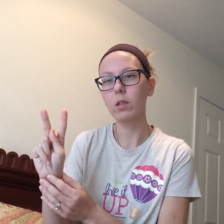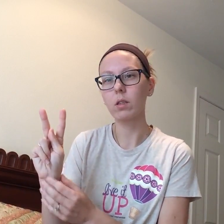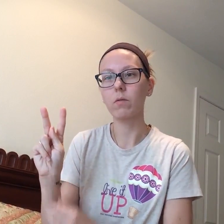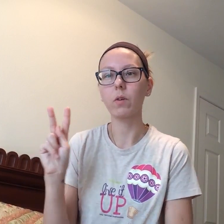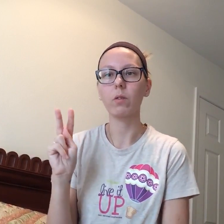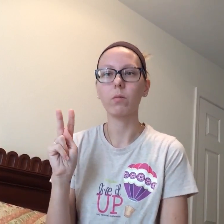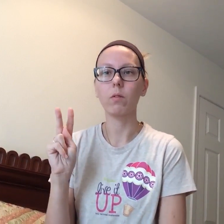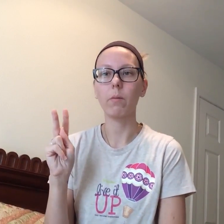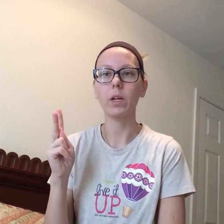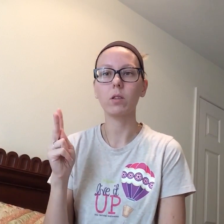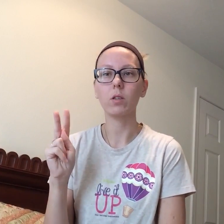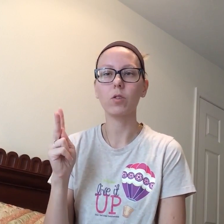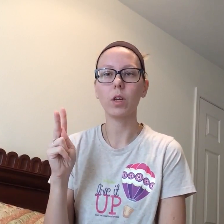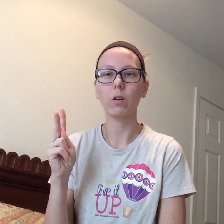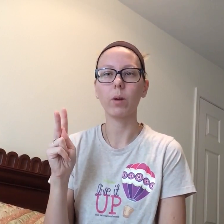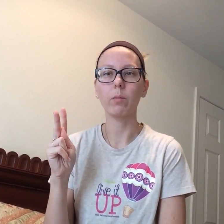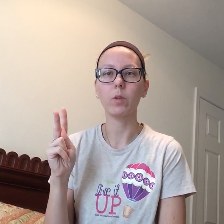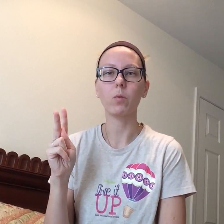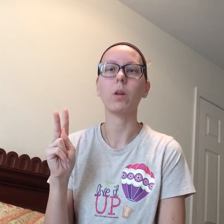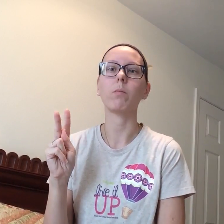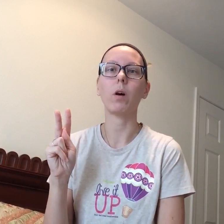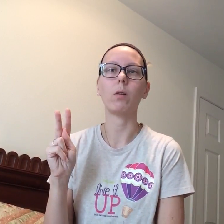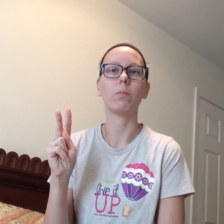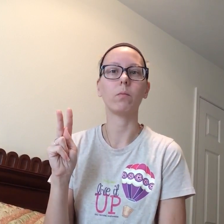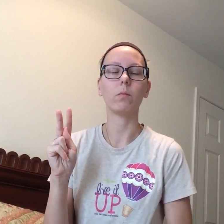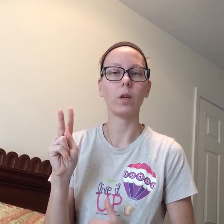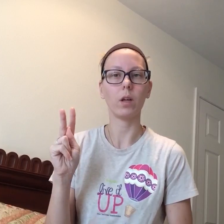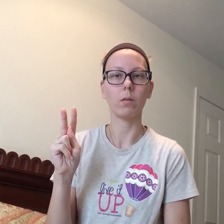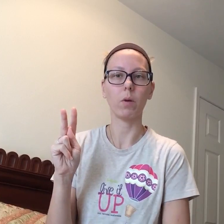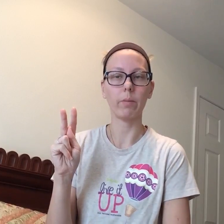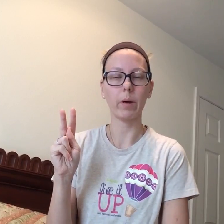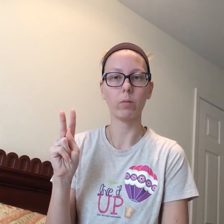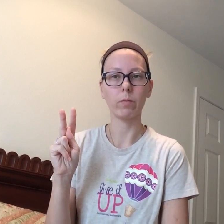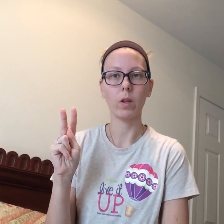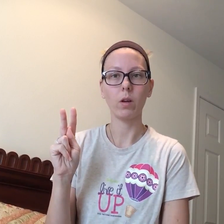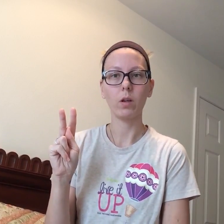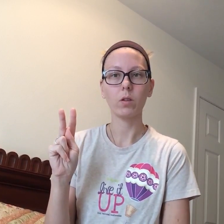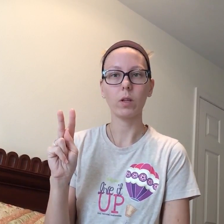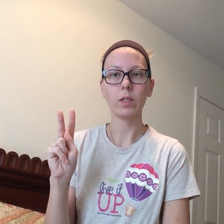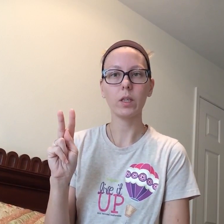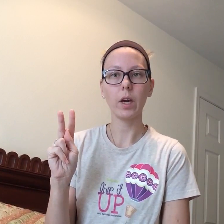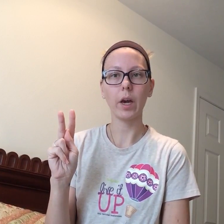it doesn't feel the best. It's just kind of right in between palm in and palm out. So that's a K.